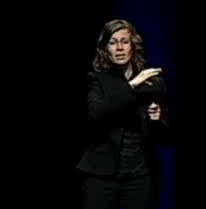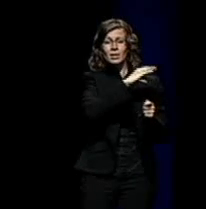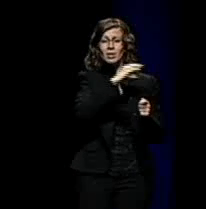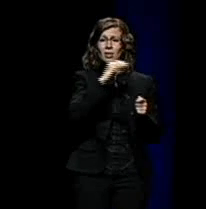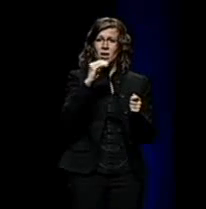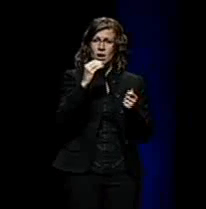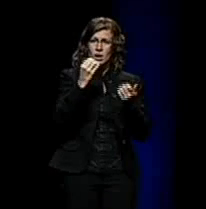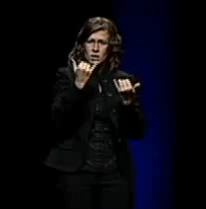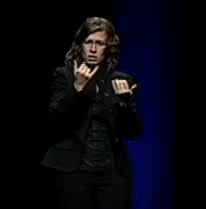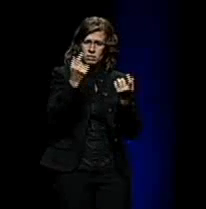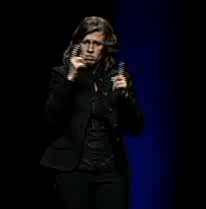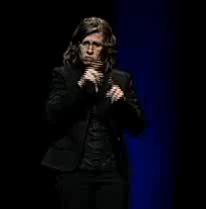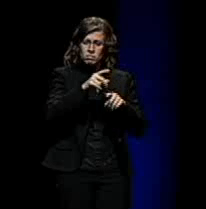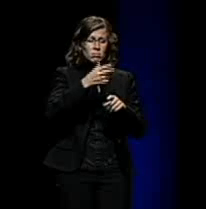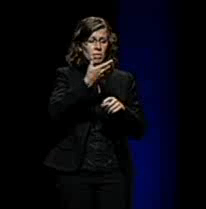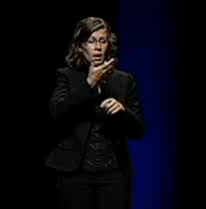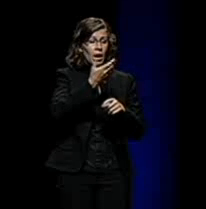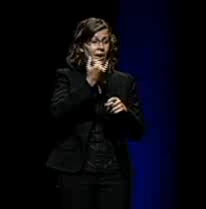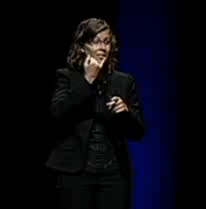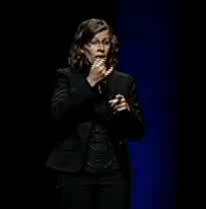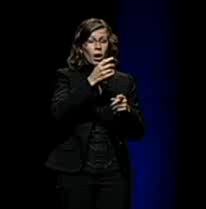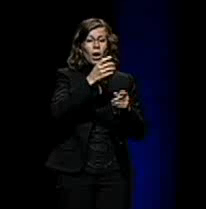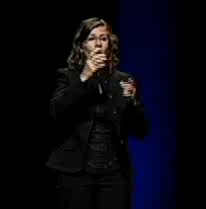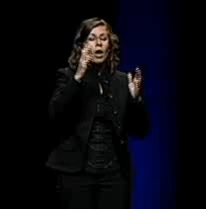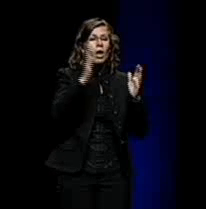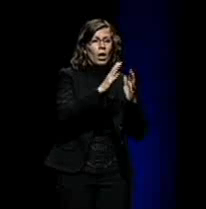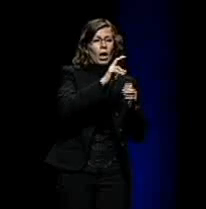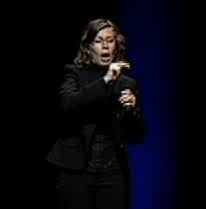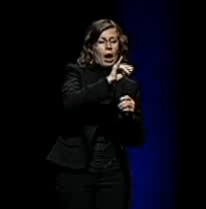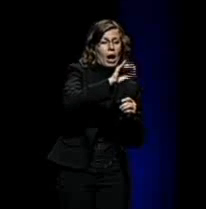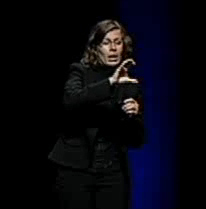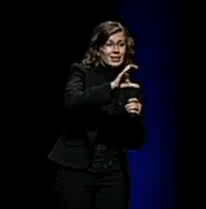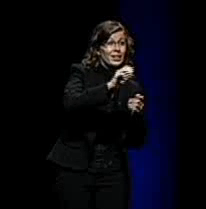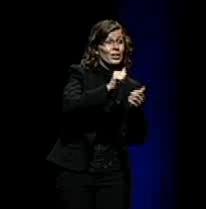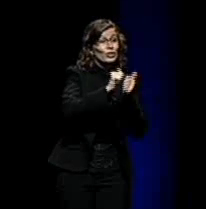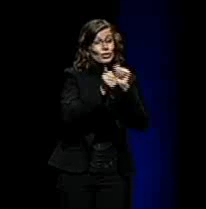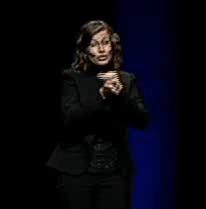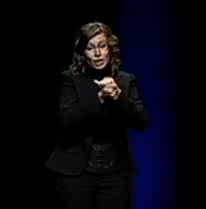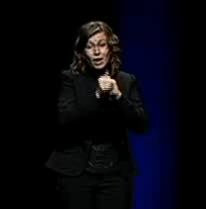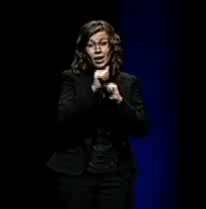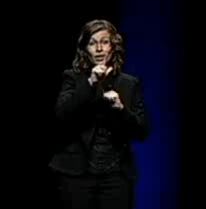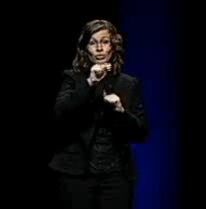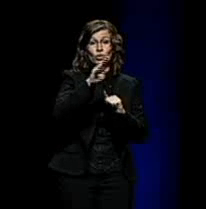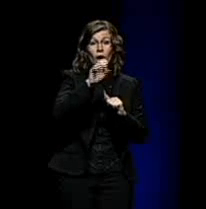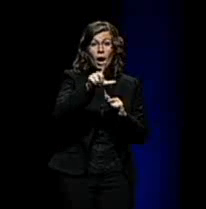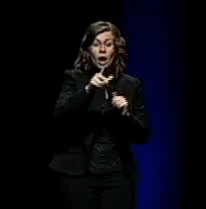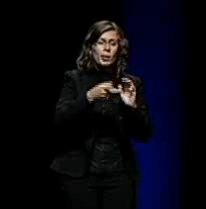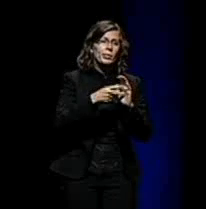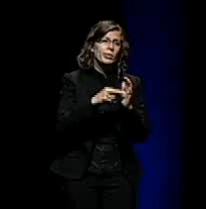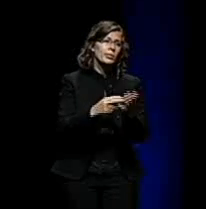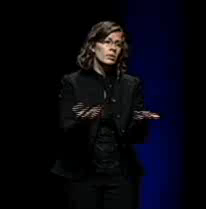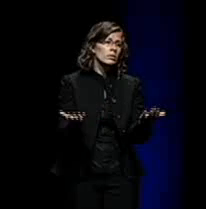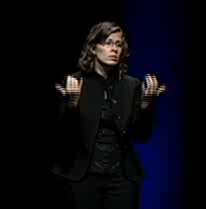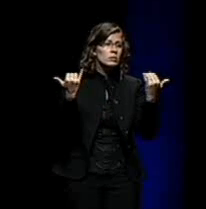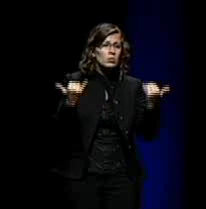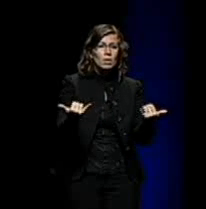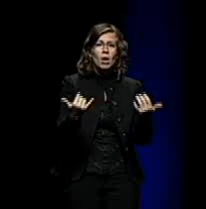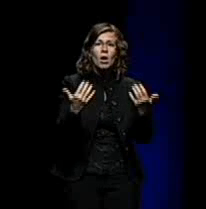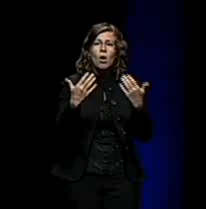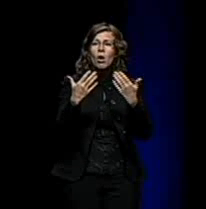now bring along yet another label. Changing the label just opens us up to more